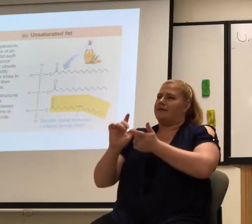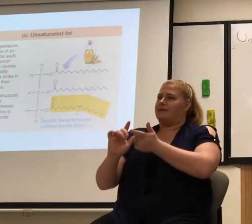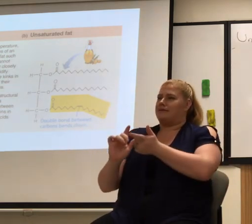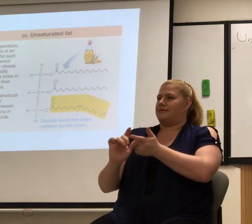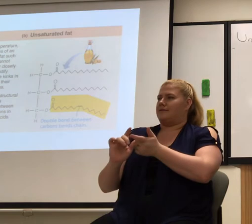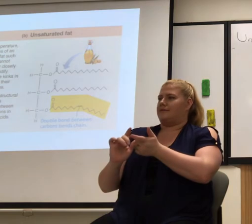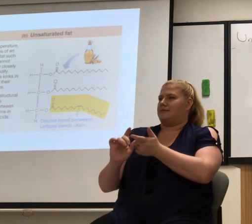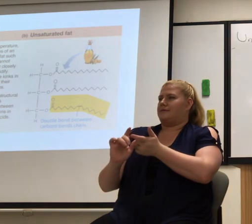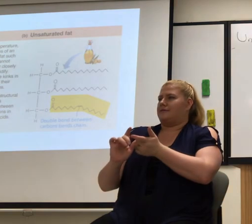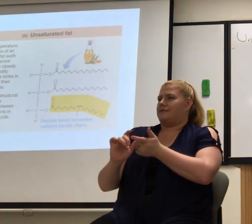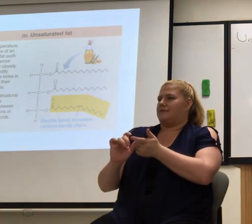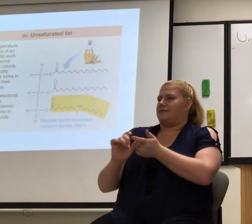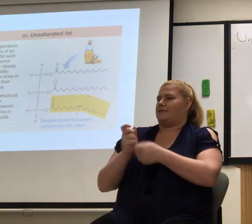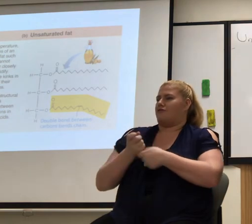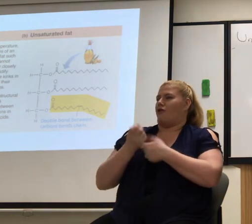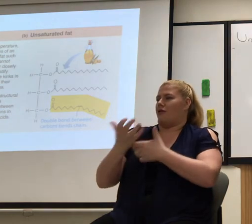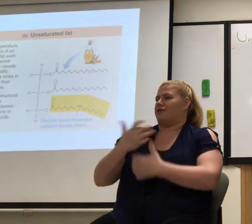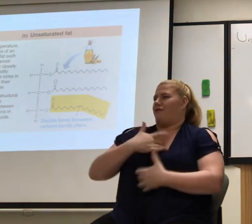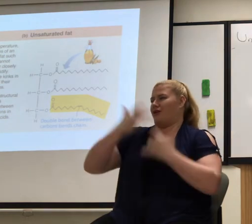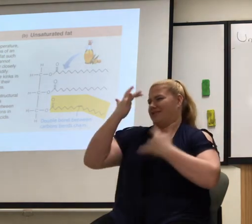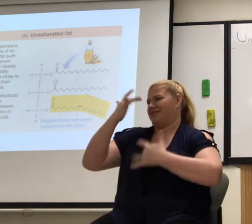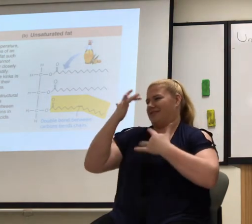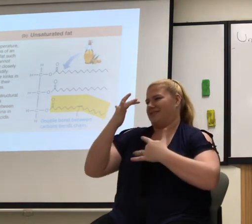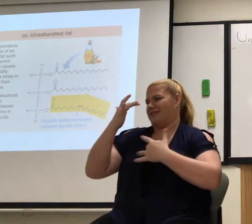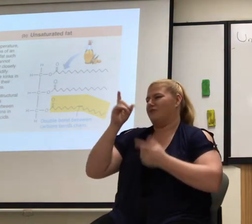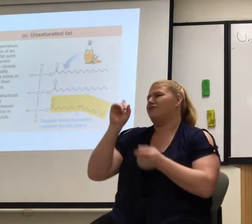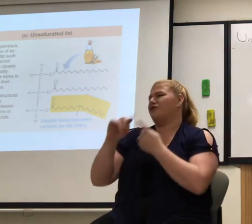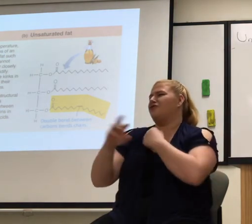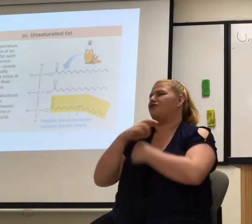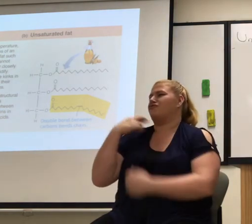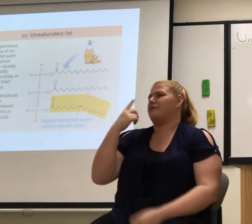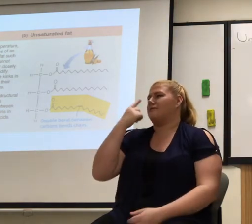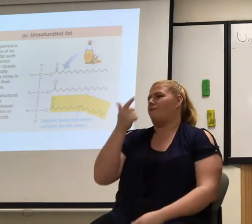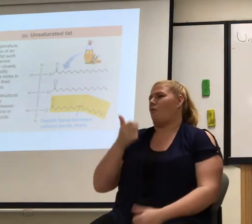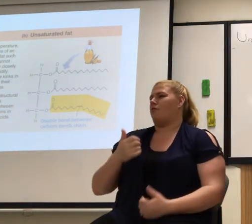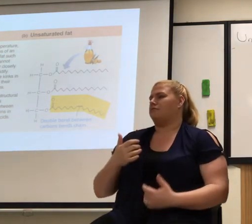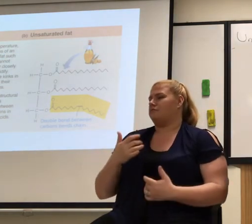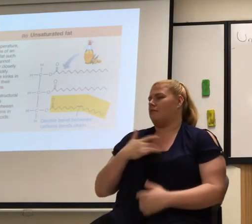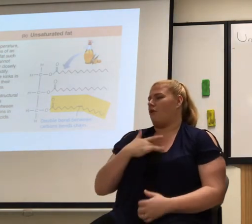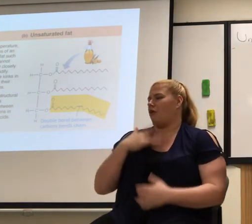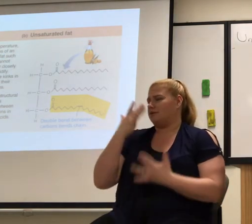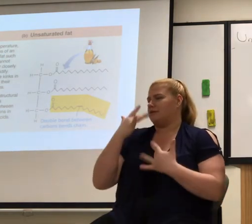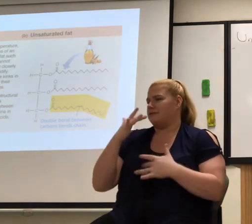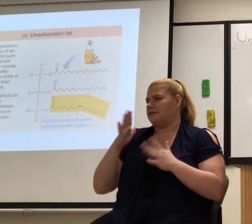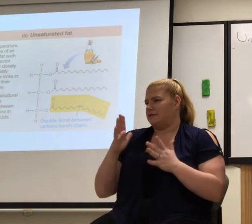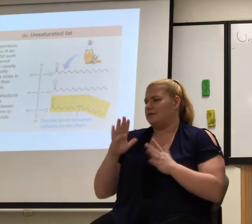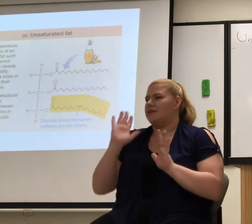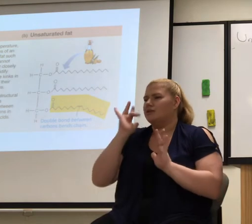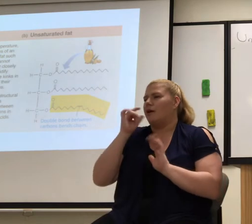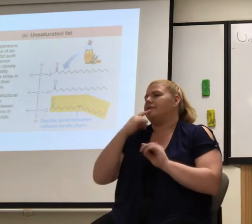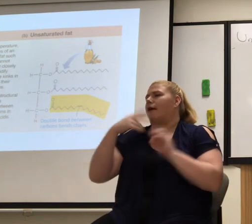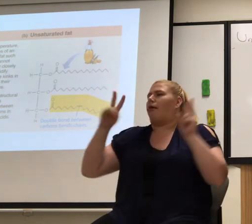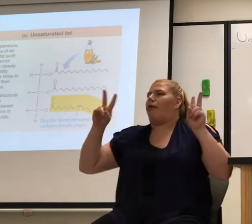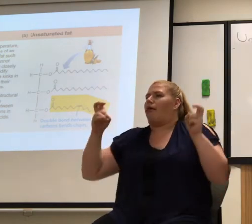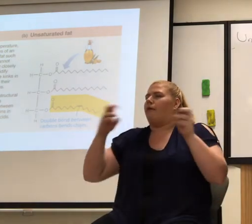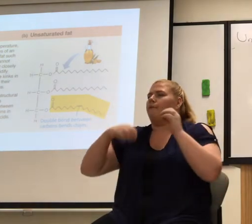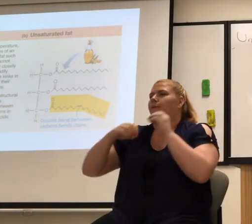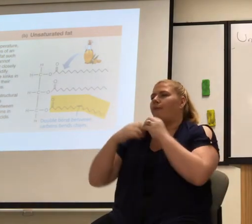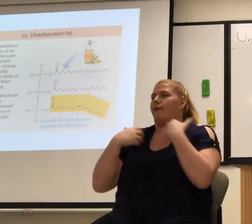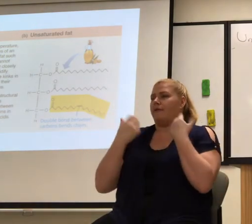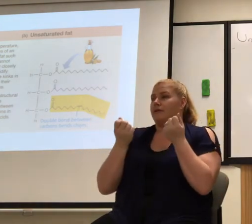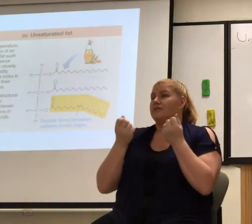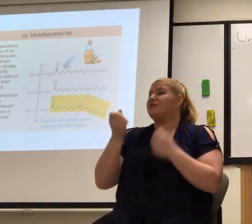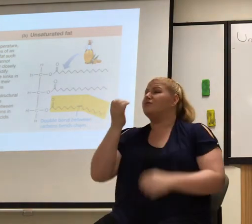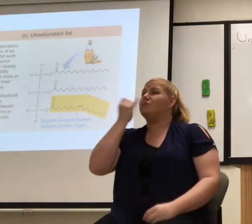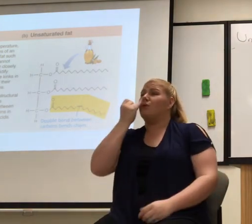heart disease causing, I guess. They reduce your risk by, okay, basically, if your fat intake is a lot,